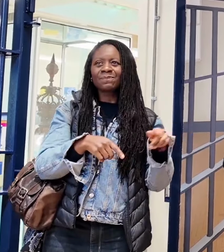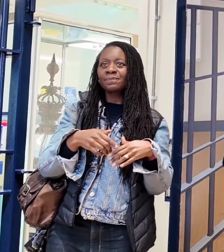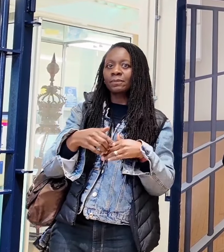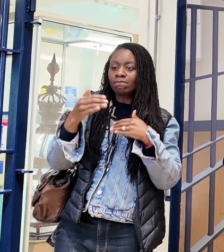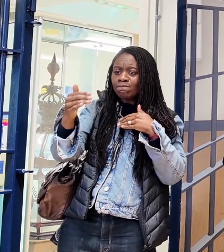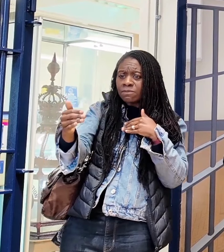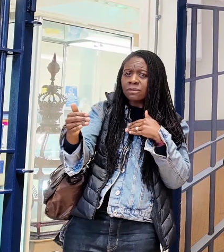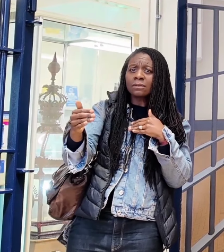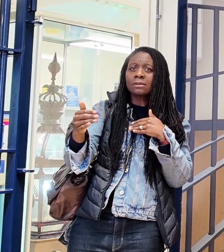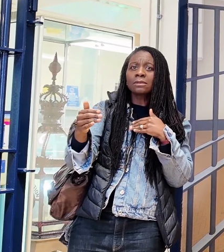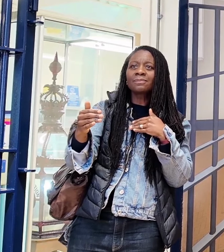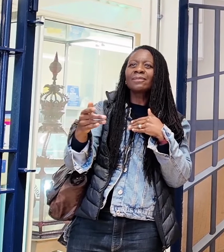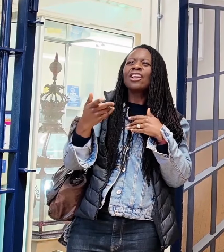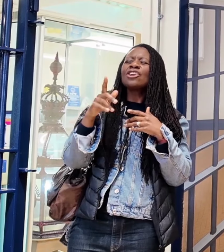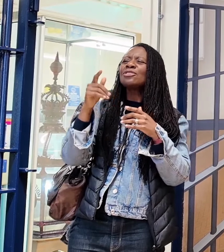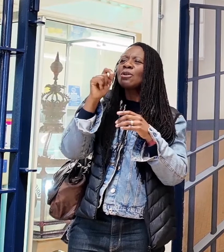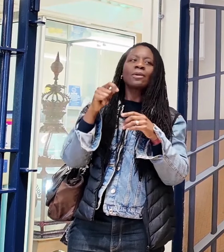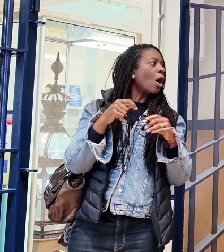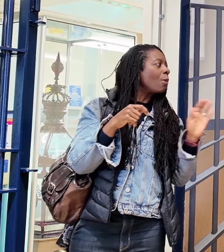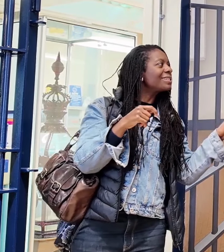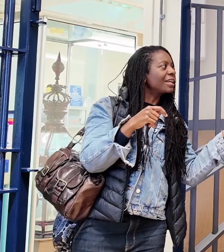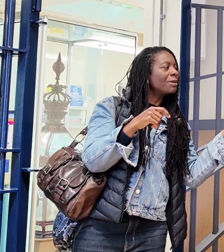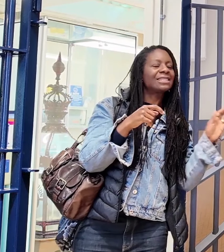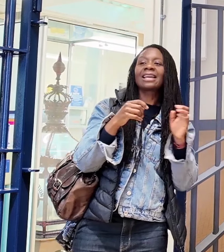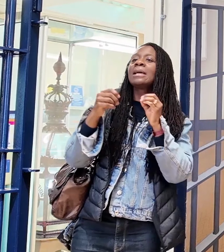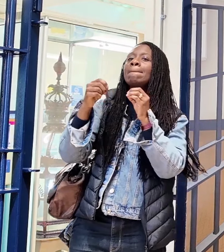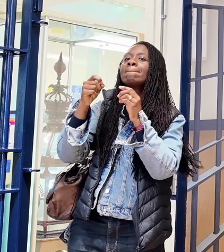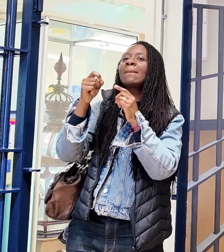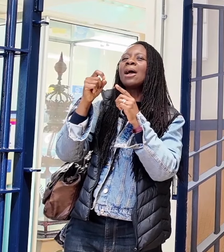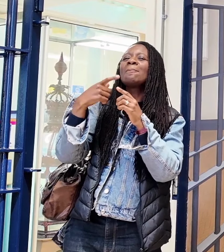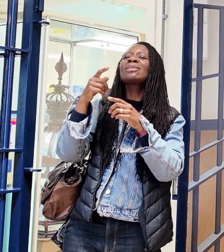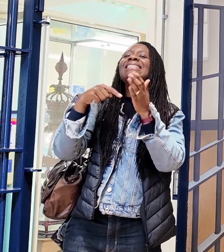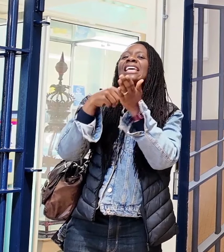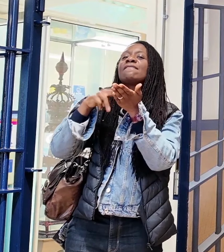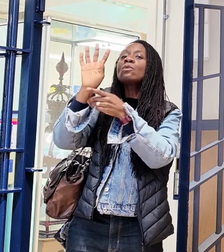Time that the Peaky Blinders were causing us.